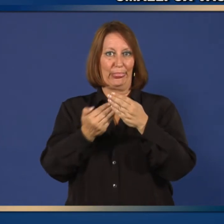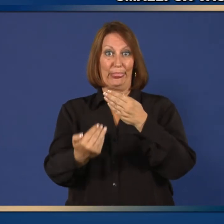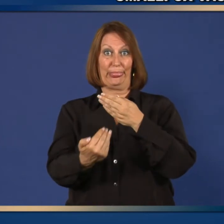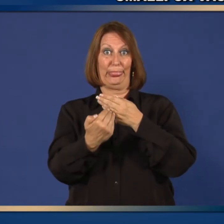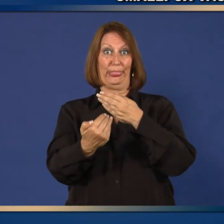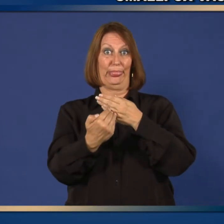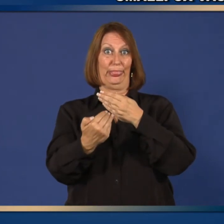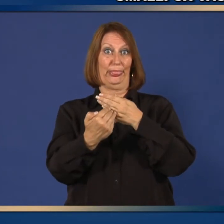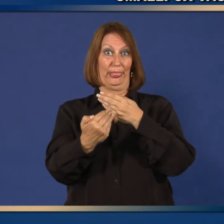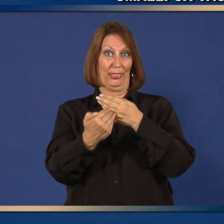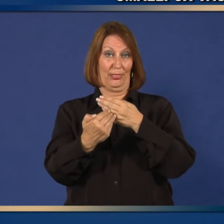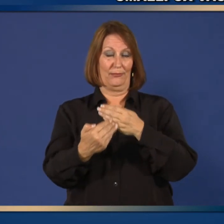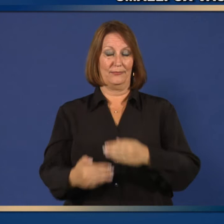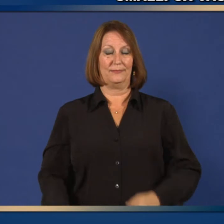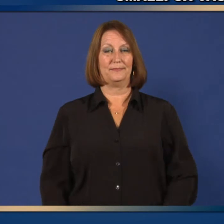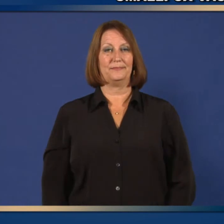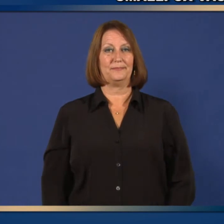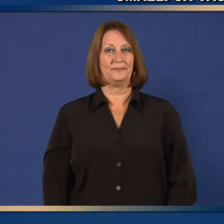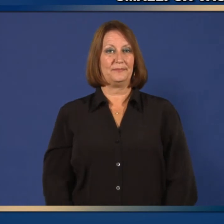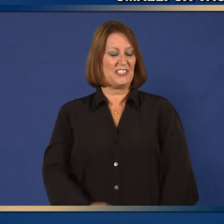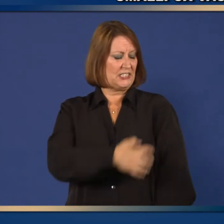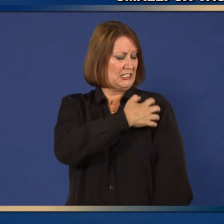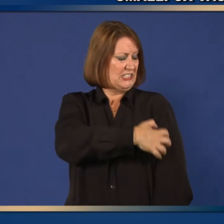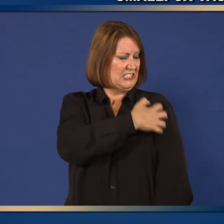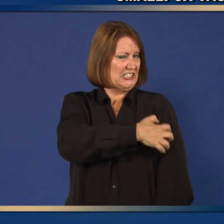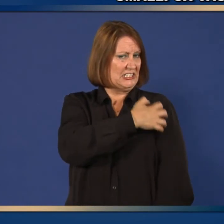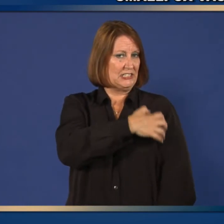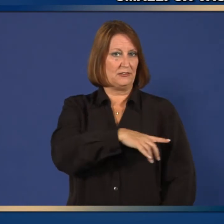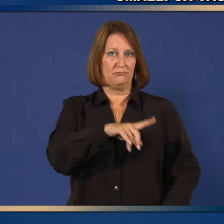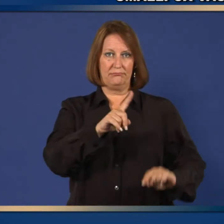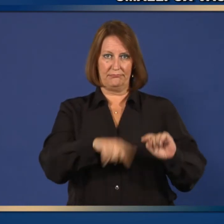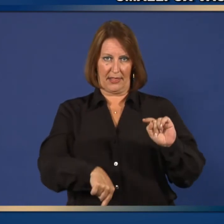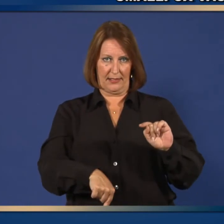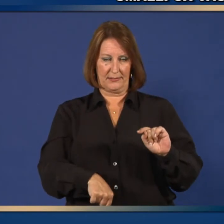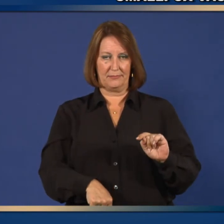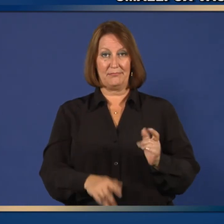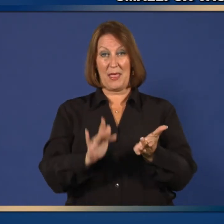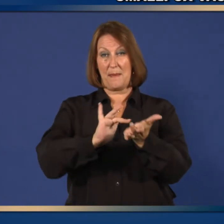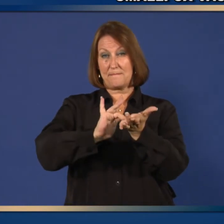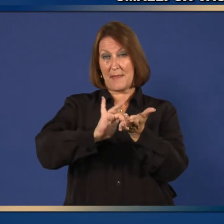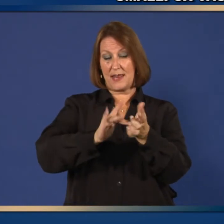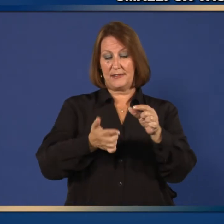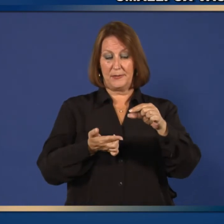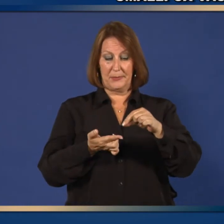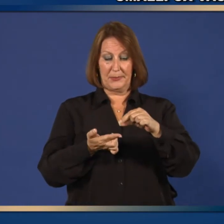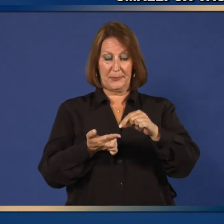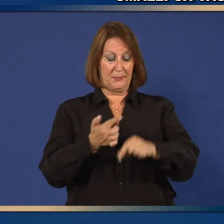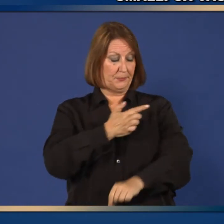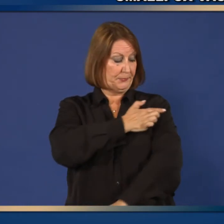Don't scratch or put ointment on the vaccination site.